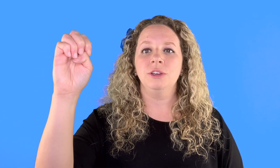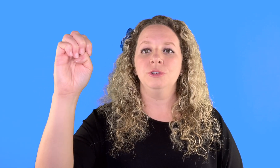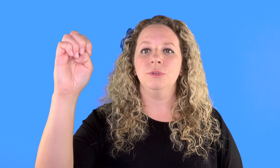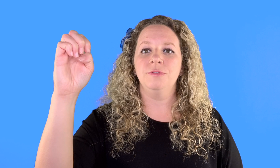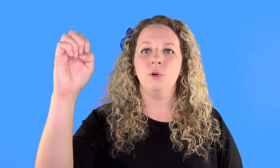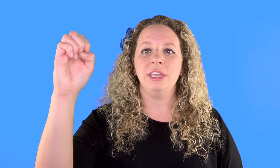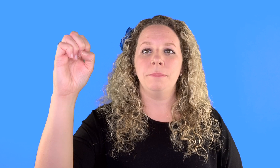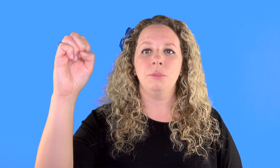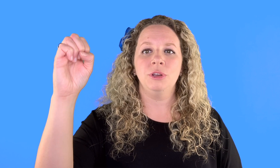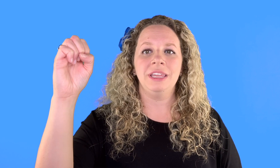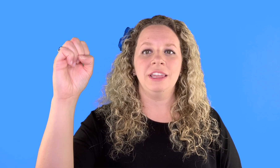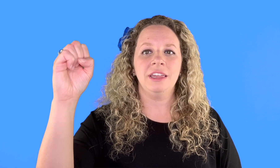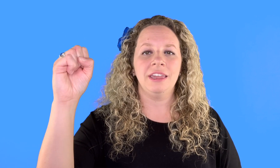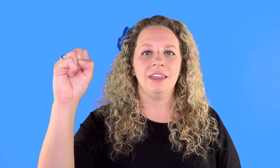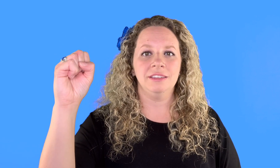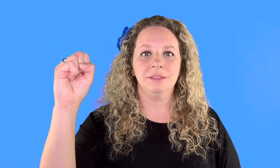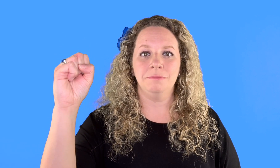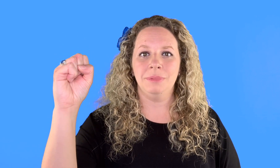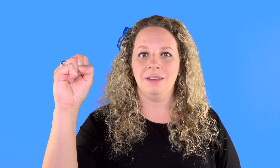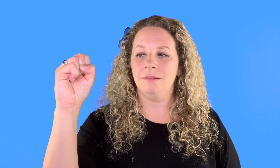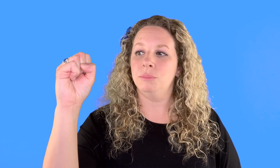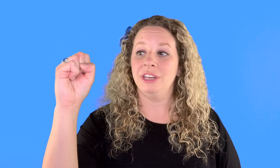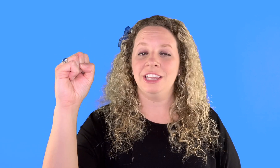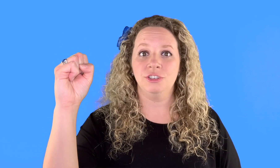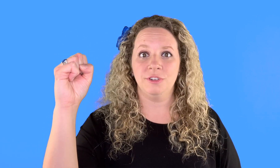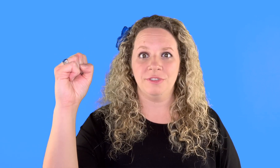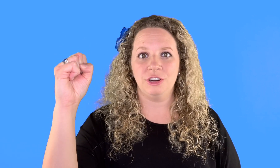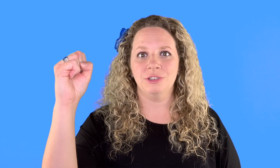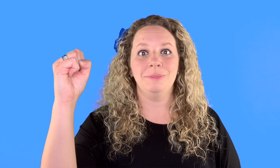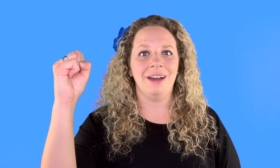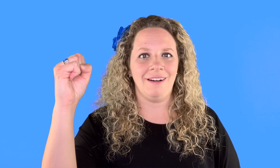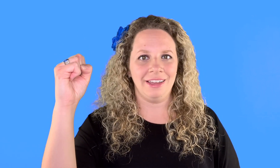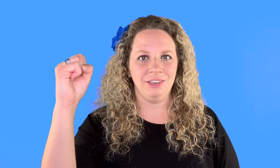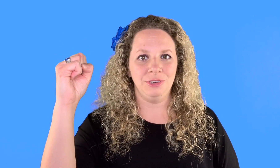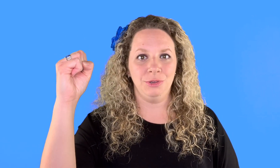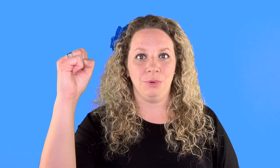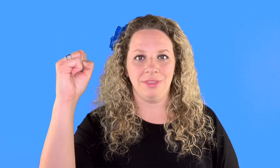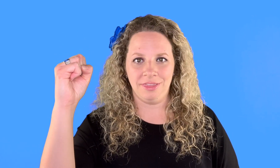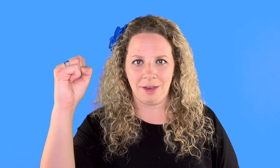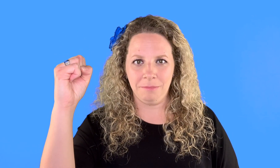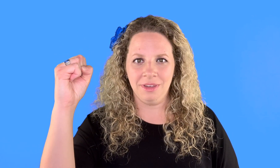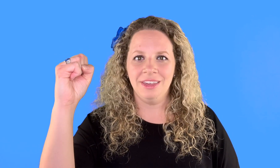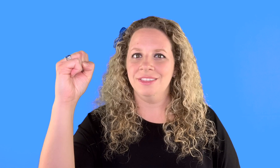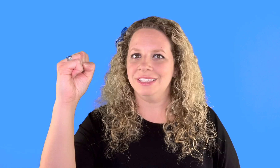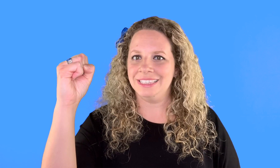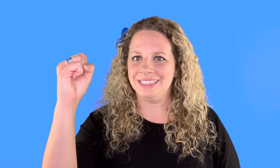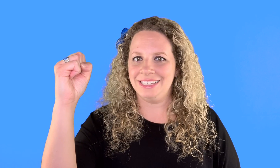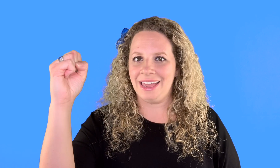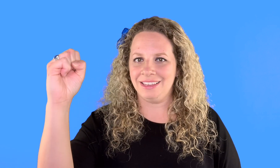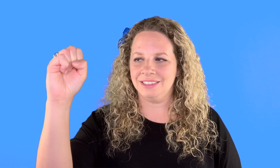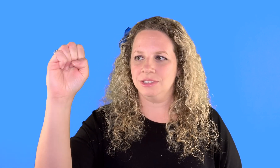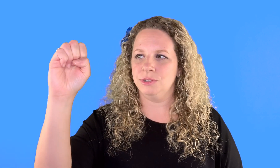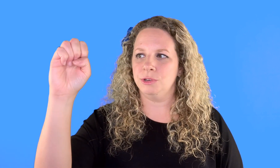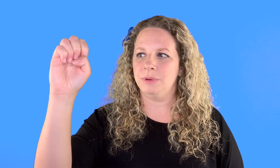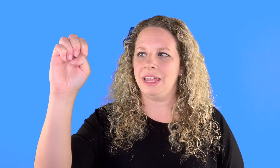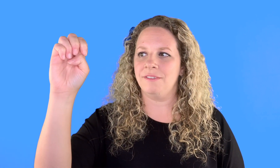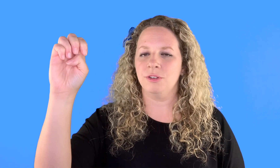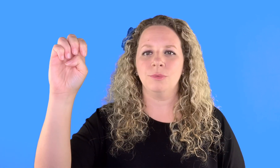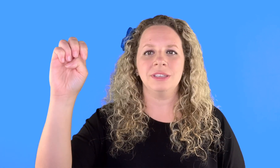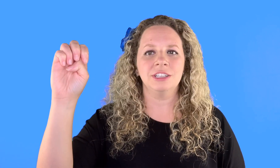to avoid putting each of your fingers behind your thumb. This is an S. So you want to have it resting